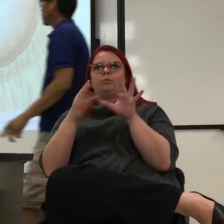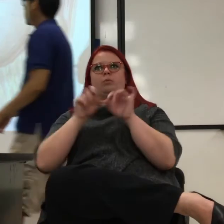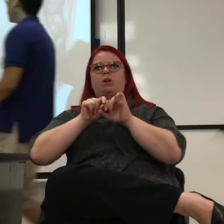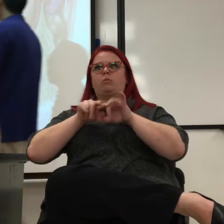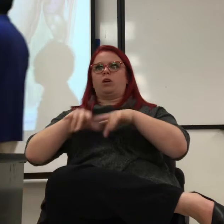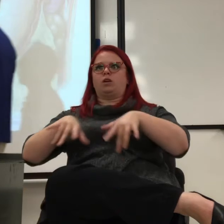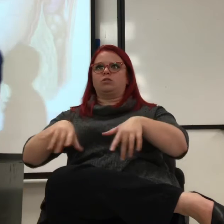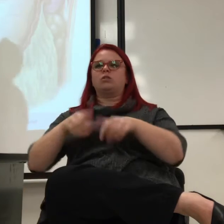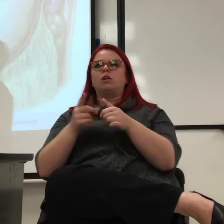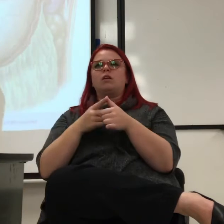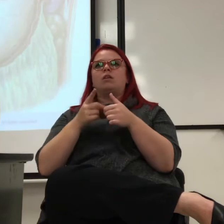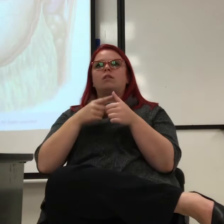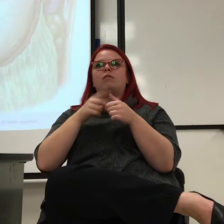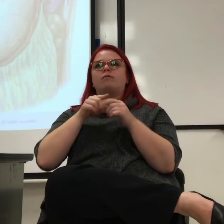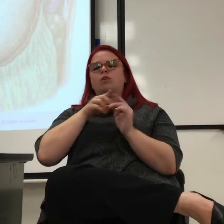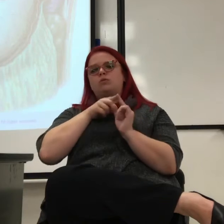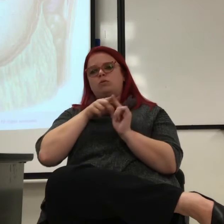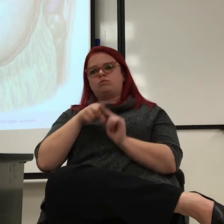duodenum